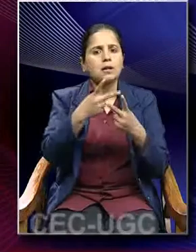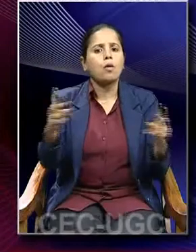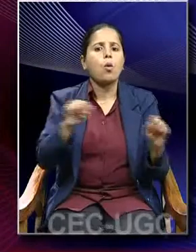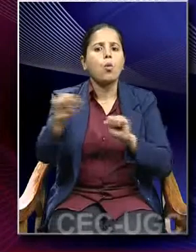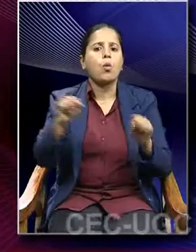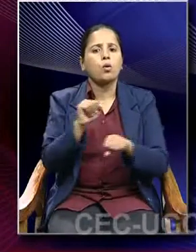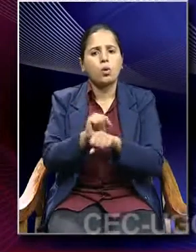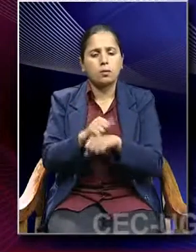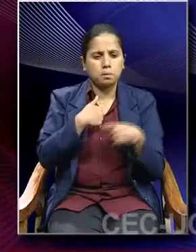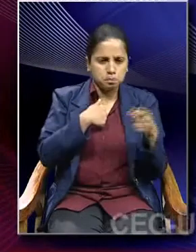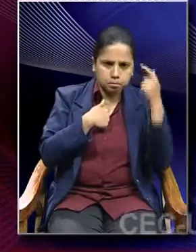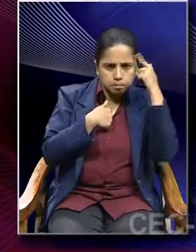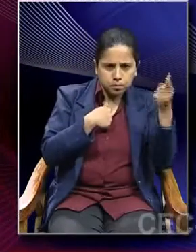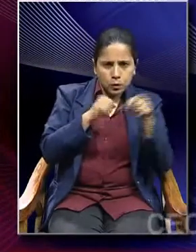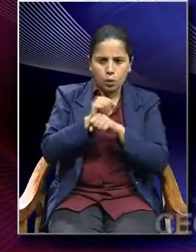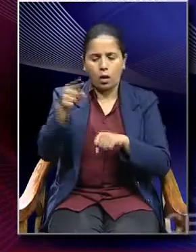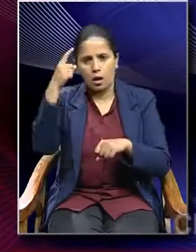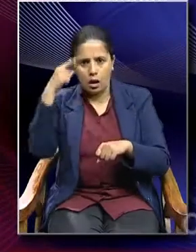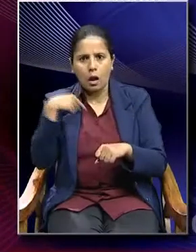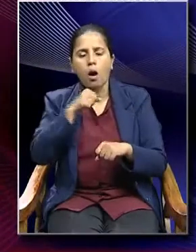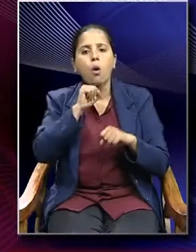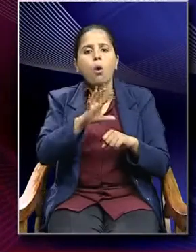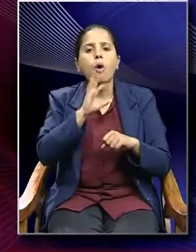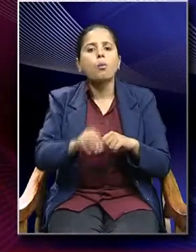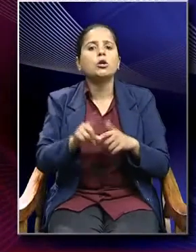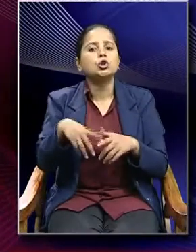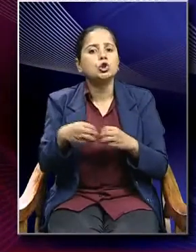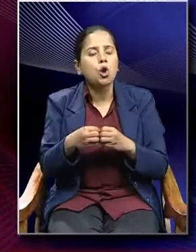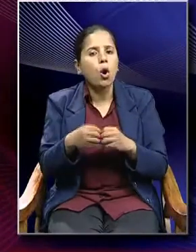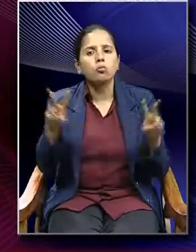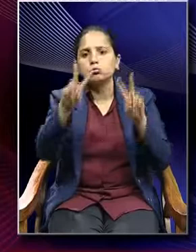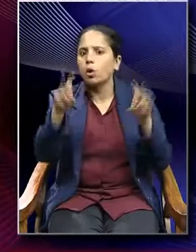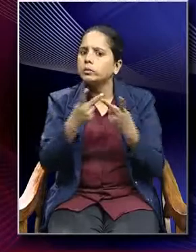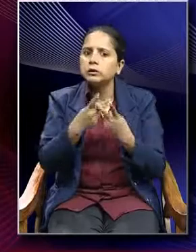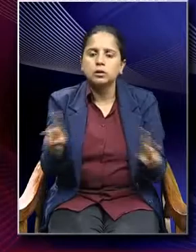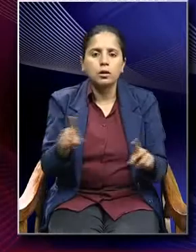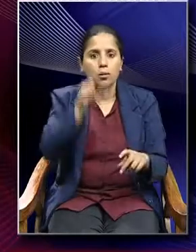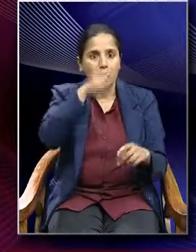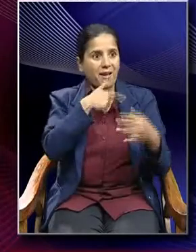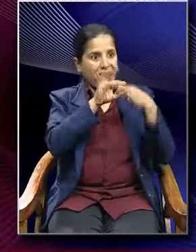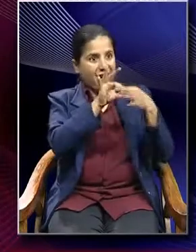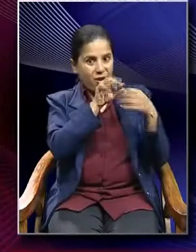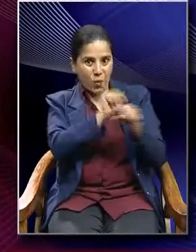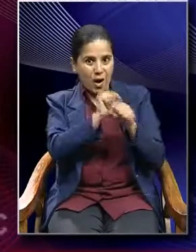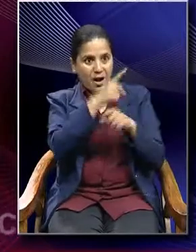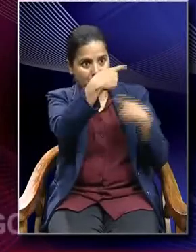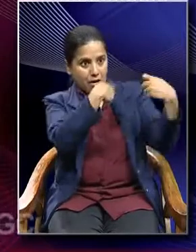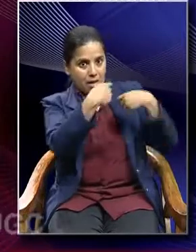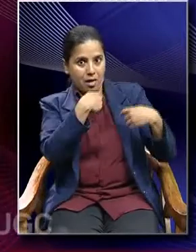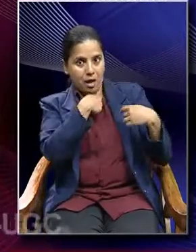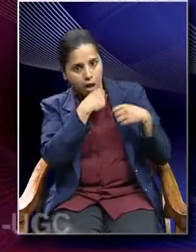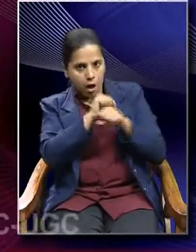of work. So their livelihood changed, the employer-employee relation changed, their modes